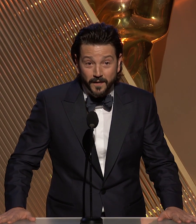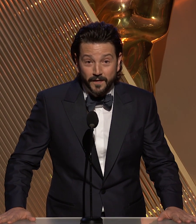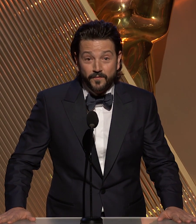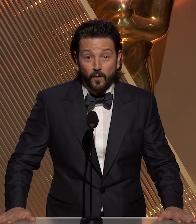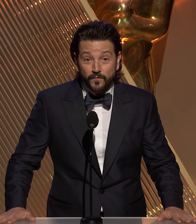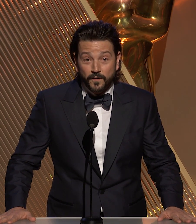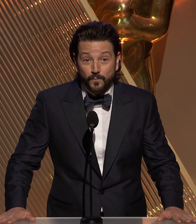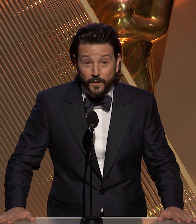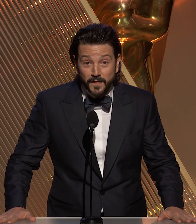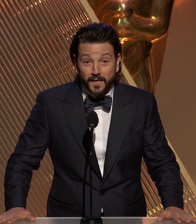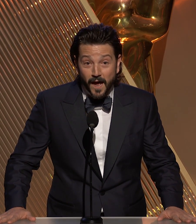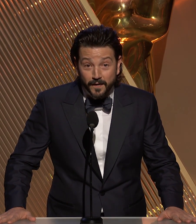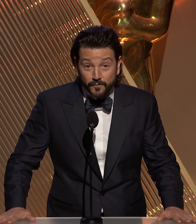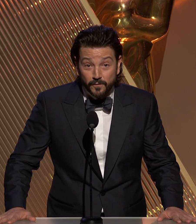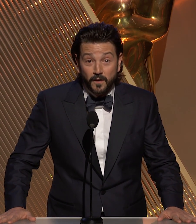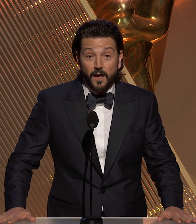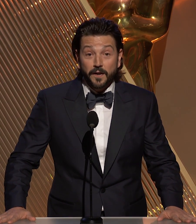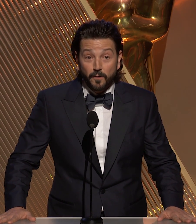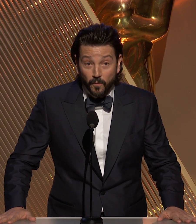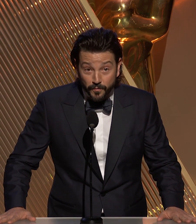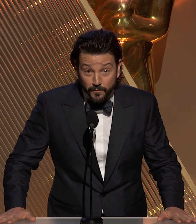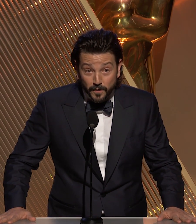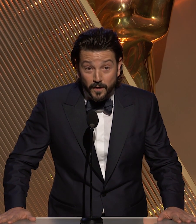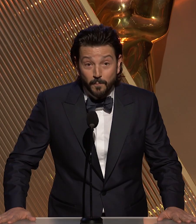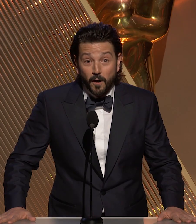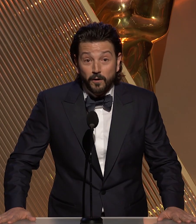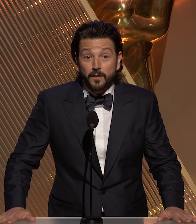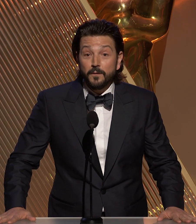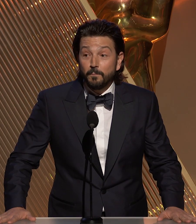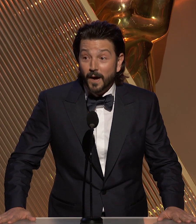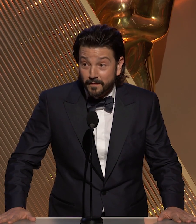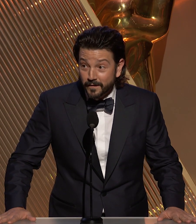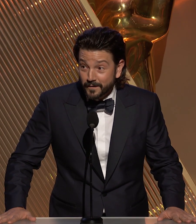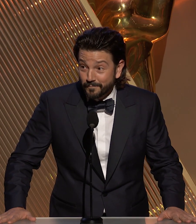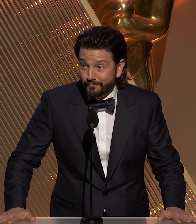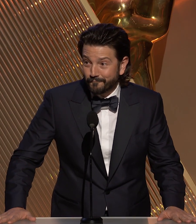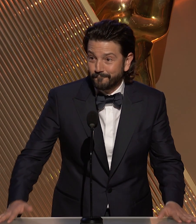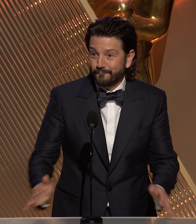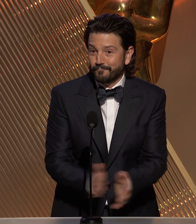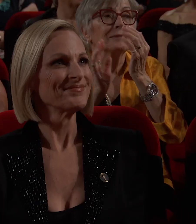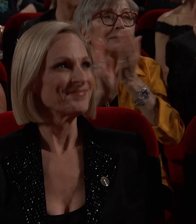is Oscar-winning actor and author Marlee Matlin.